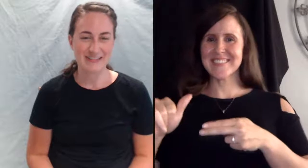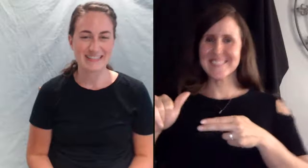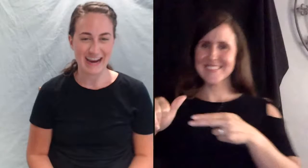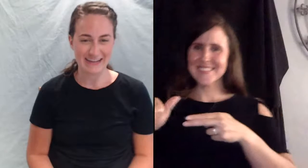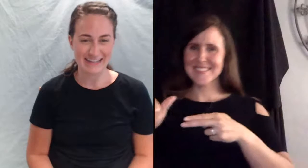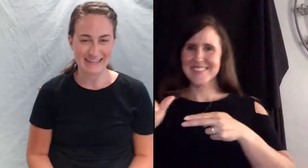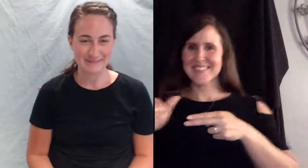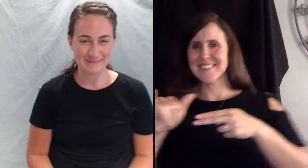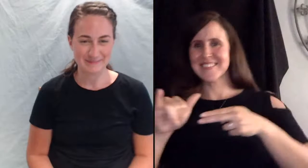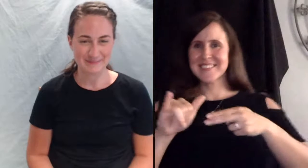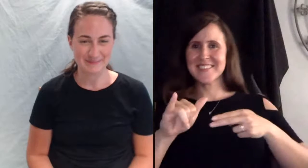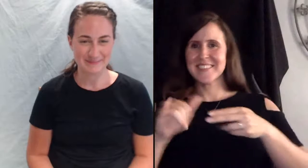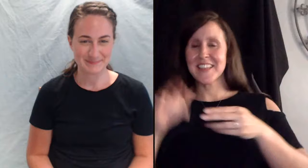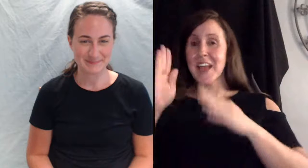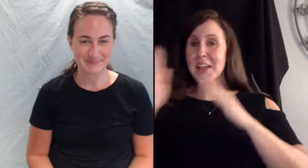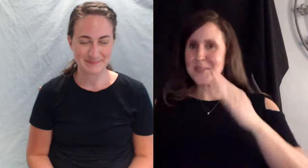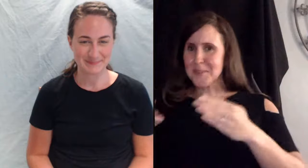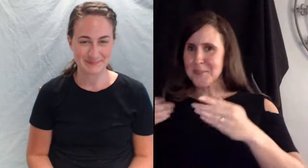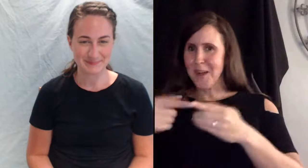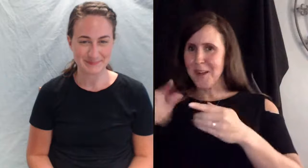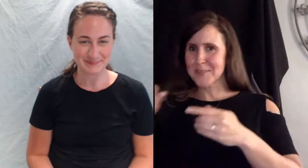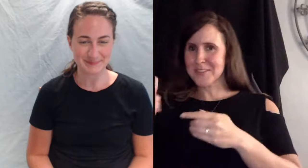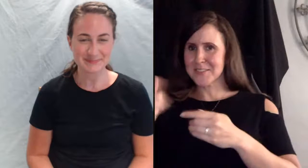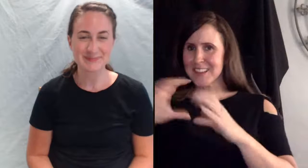My name is Carrie,